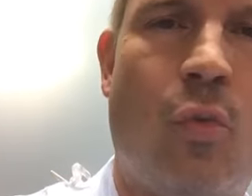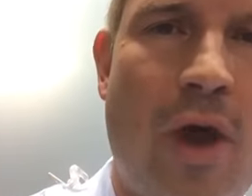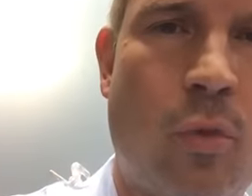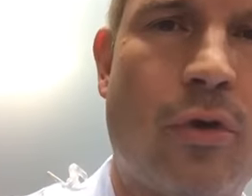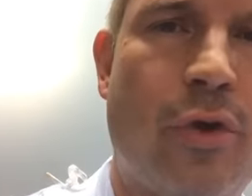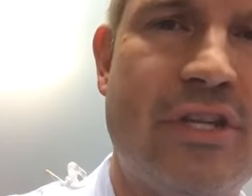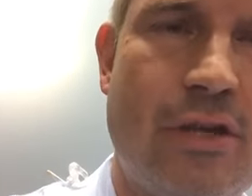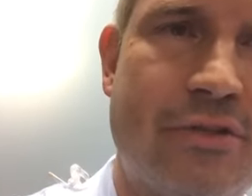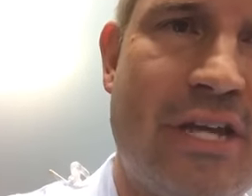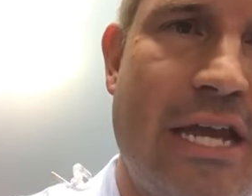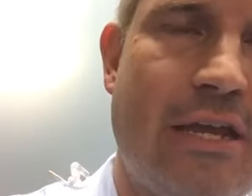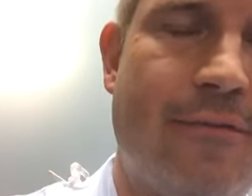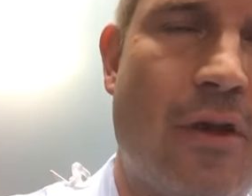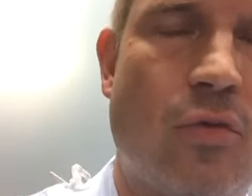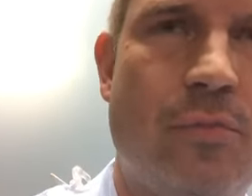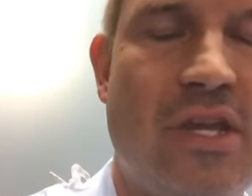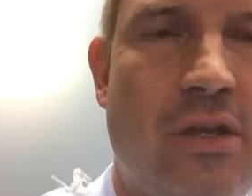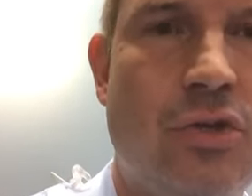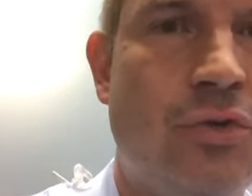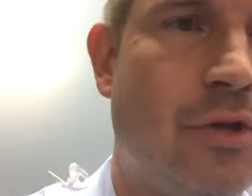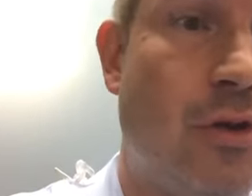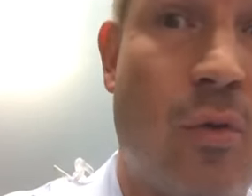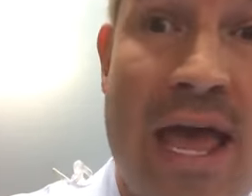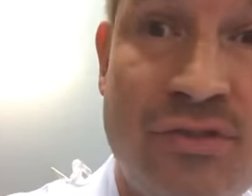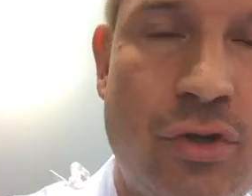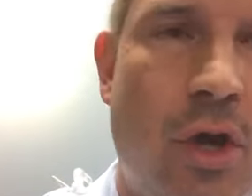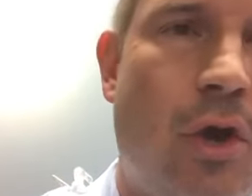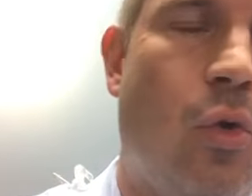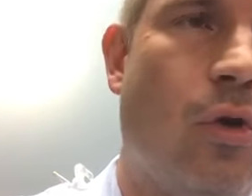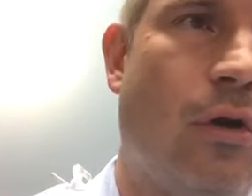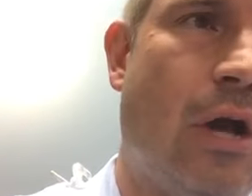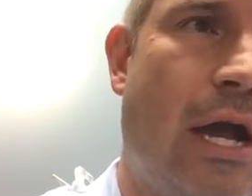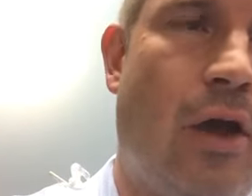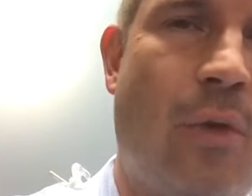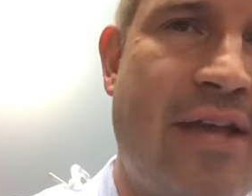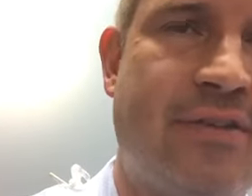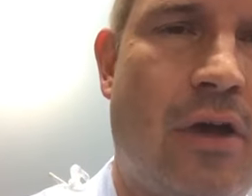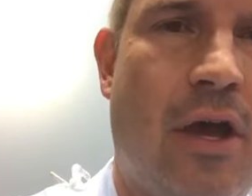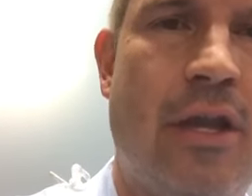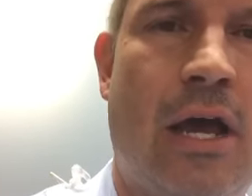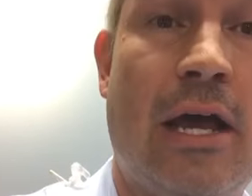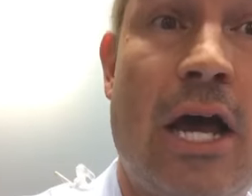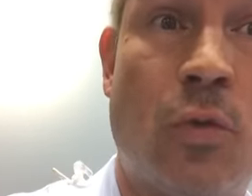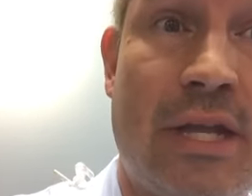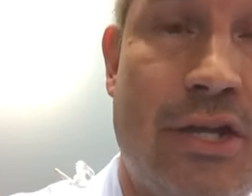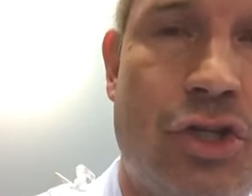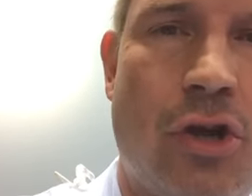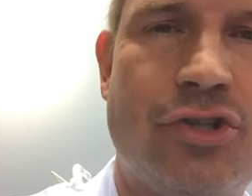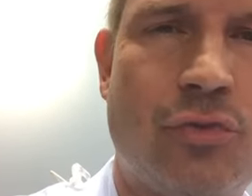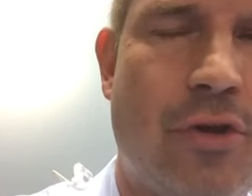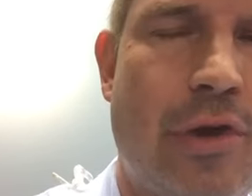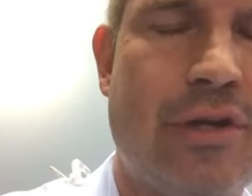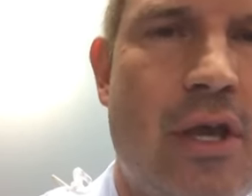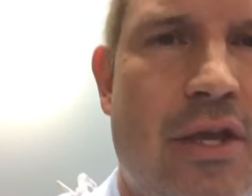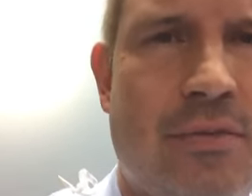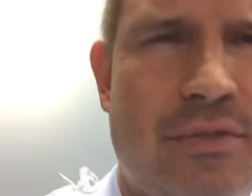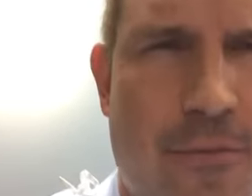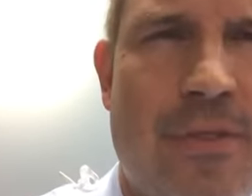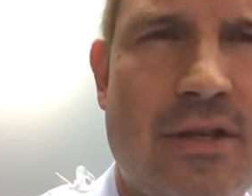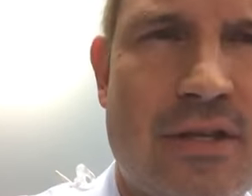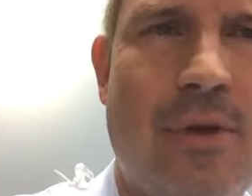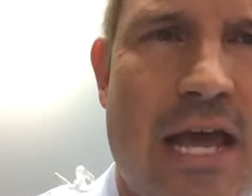sure what we're going to hear tonight, if there will be news of an arrest or arrests on unrelated charges. We're hearing